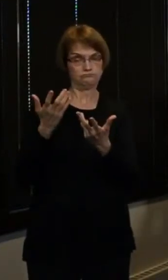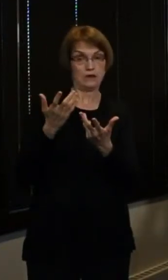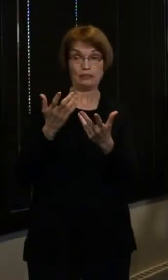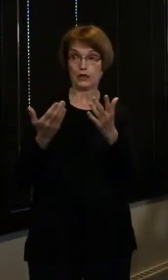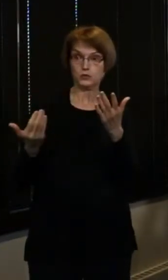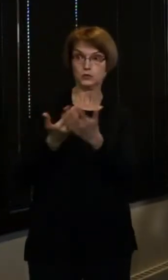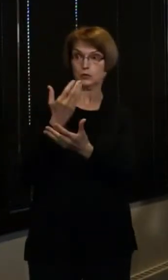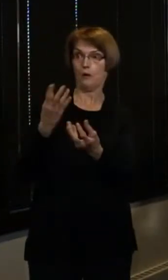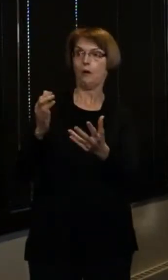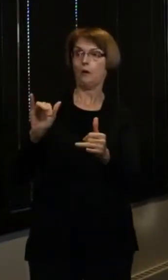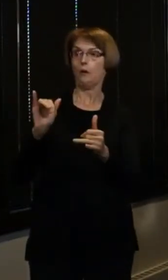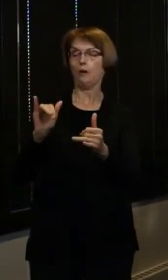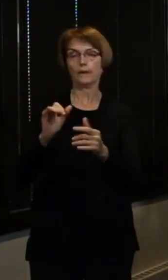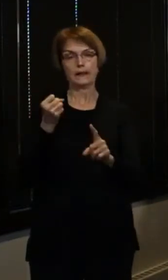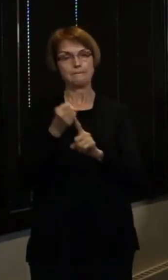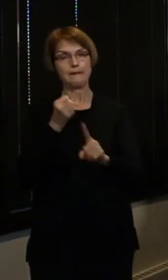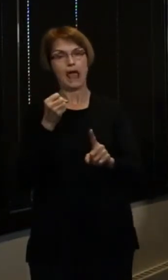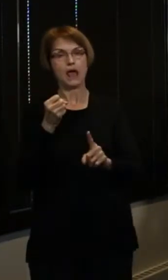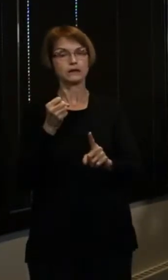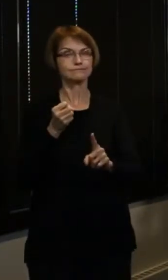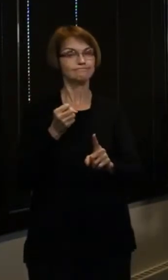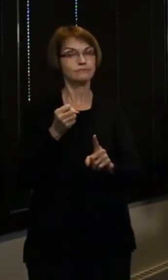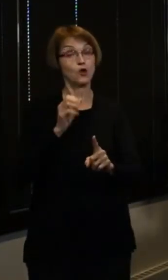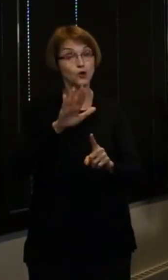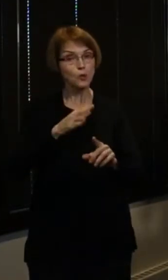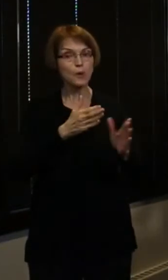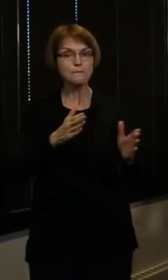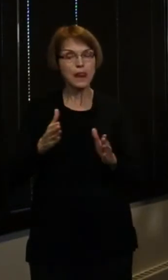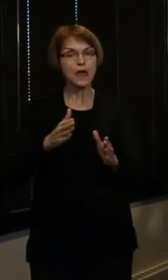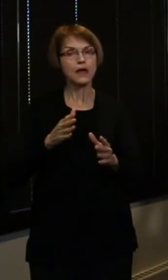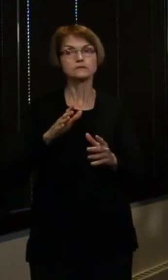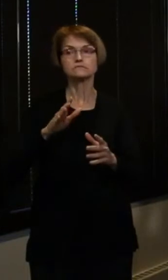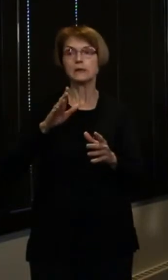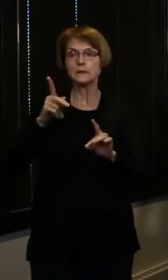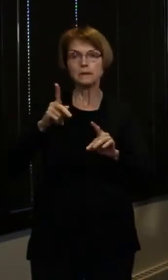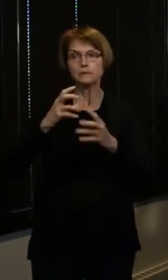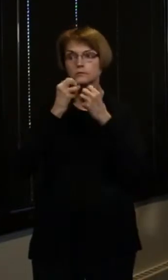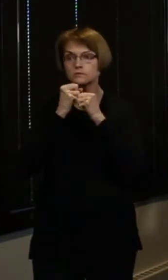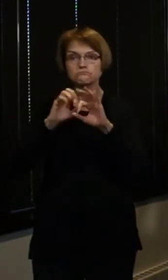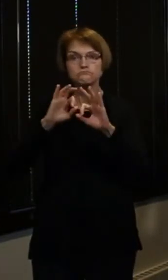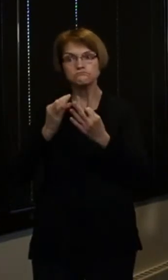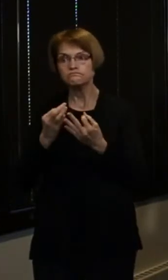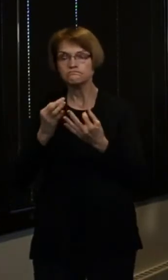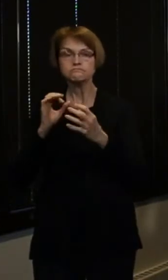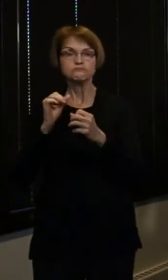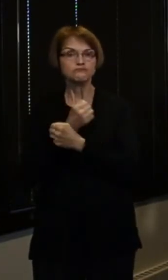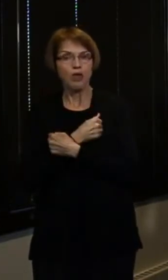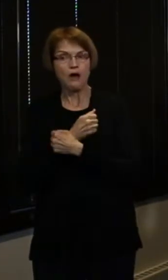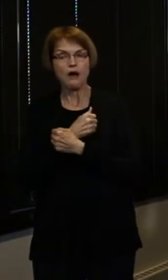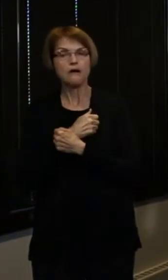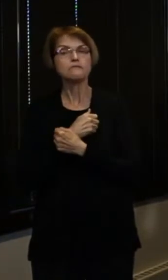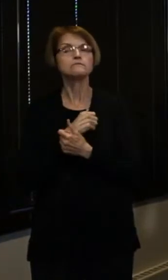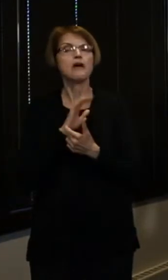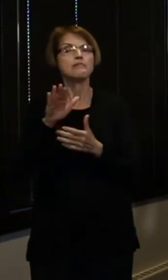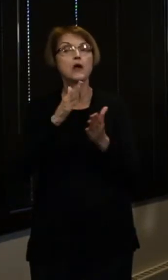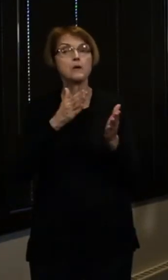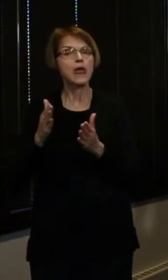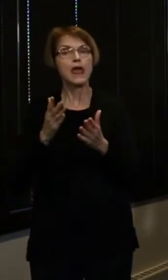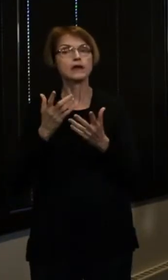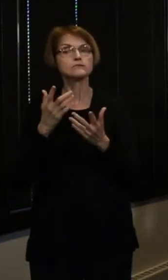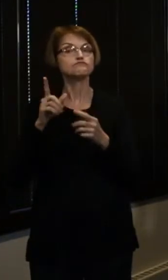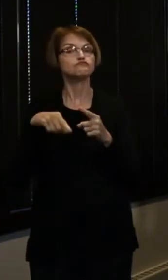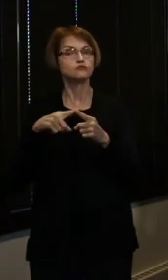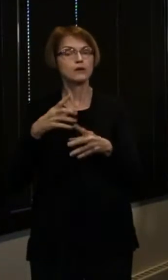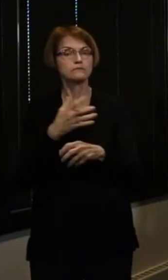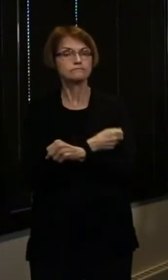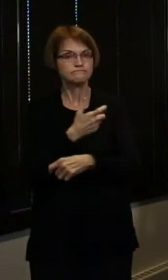plans on getting vaccinated. So let's start today with a little bit about vaccines. And so I know there's a lot